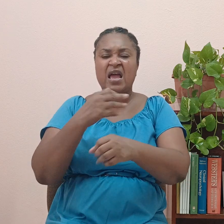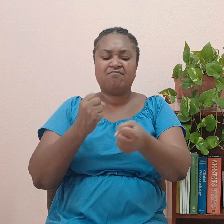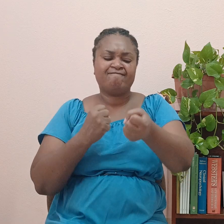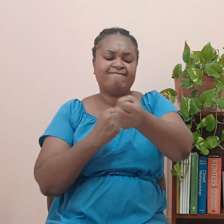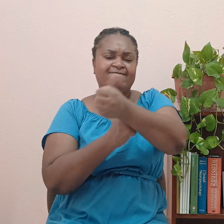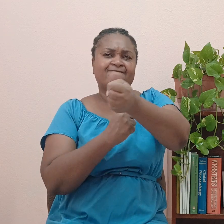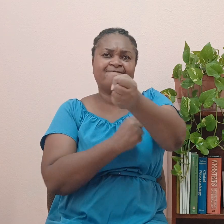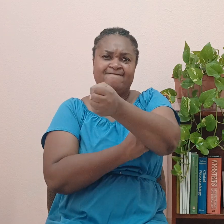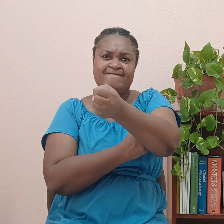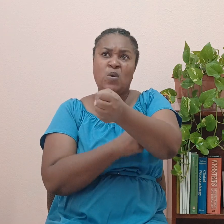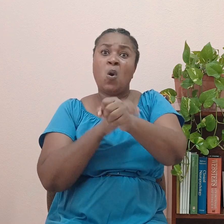waters.